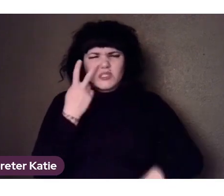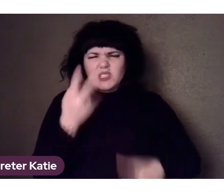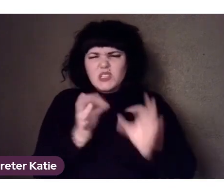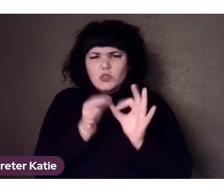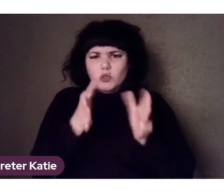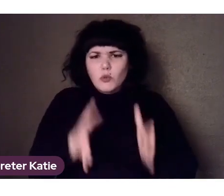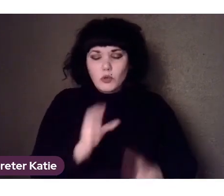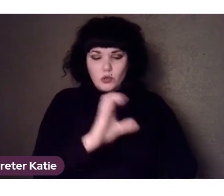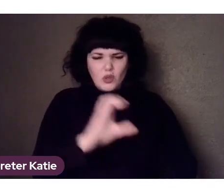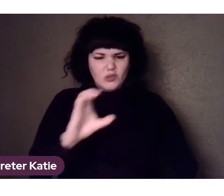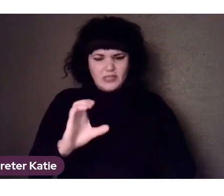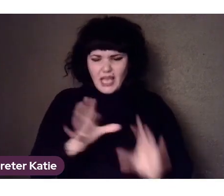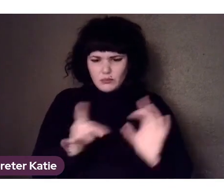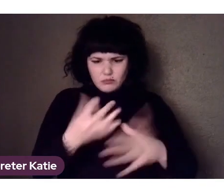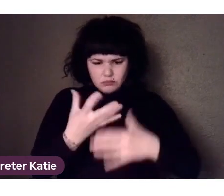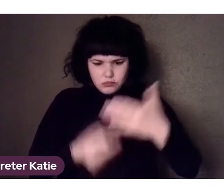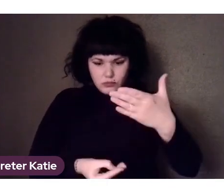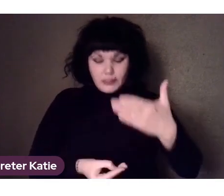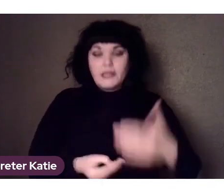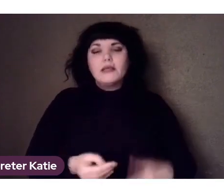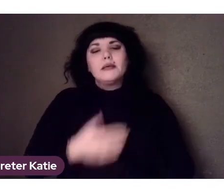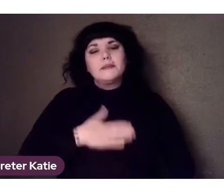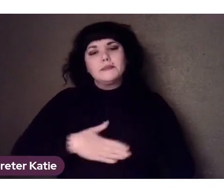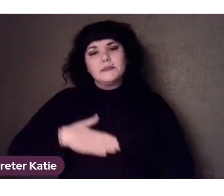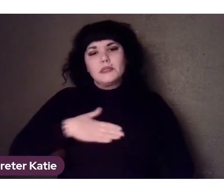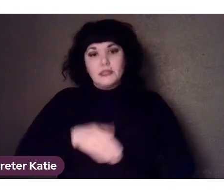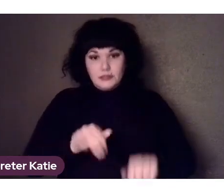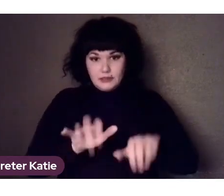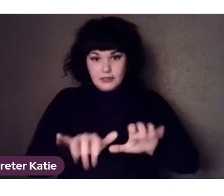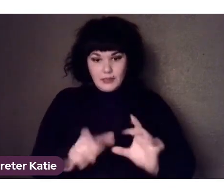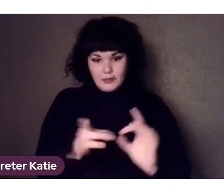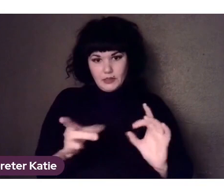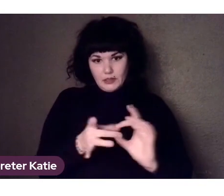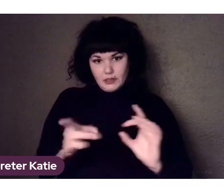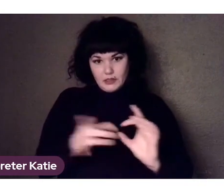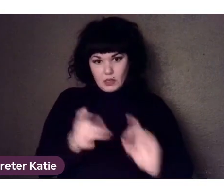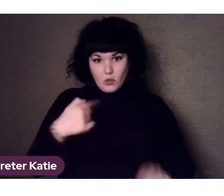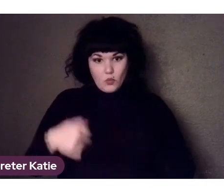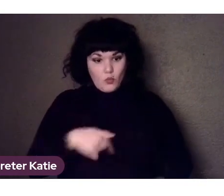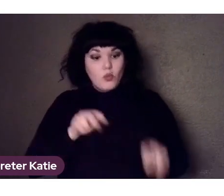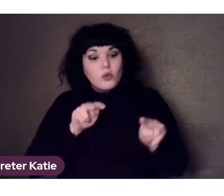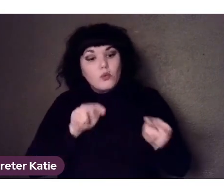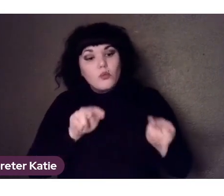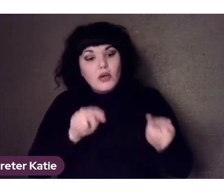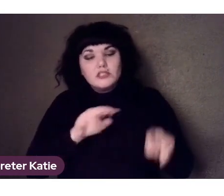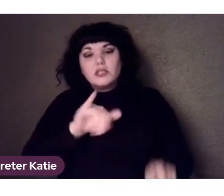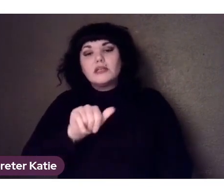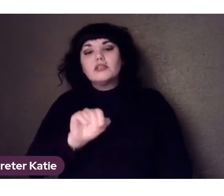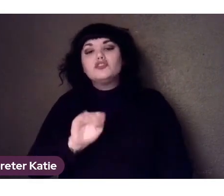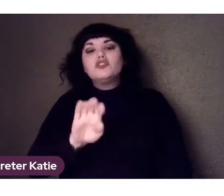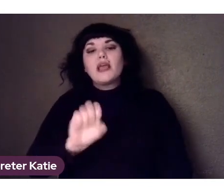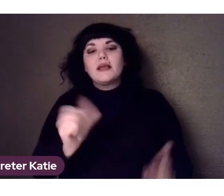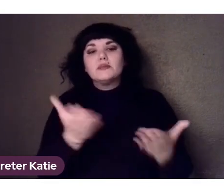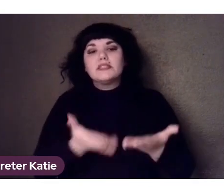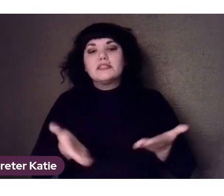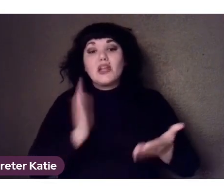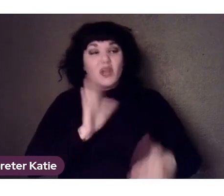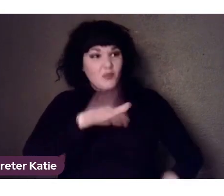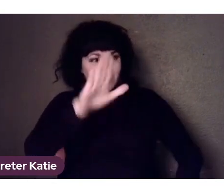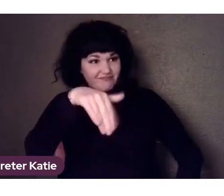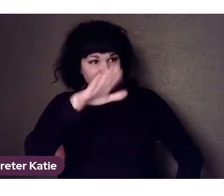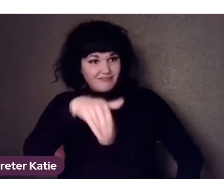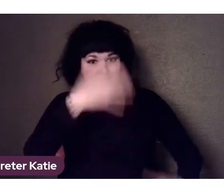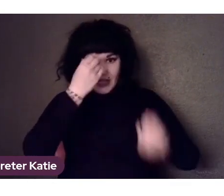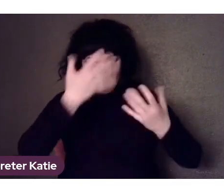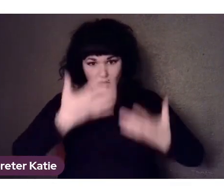please let us know in the comments. The Uno Deuce team is watching. James is here, and he will flag me, and we'll just take a pause for access.